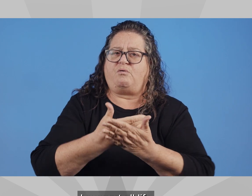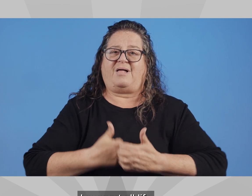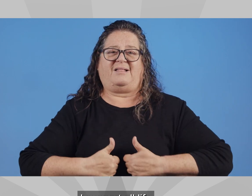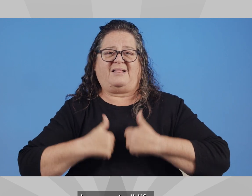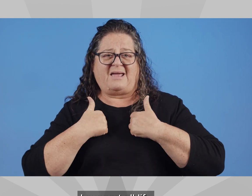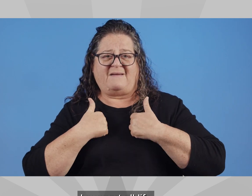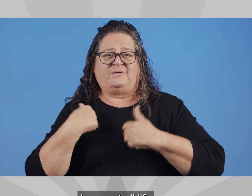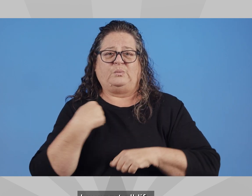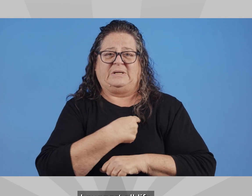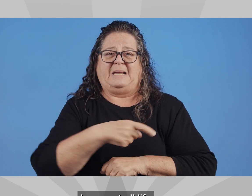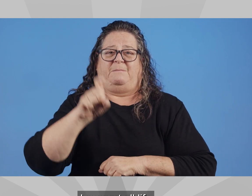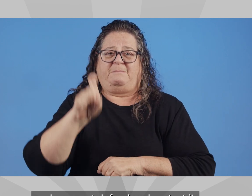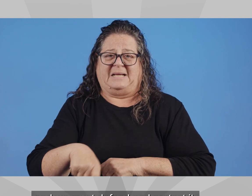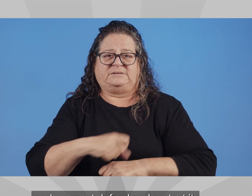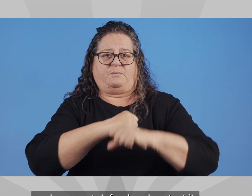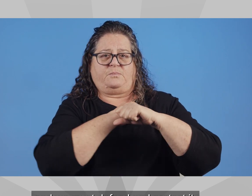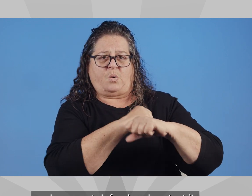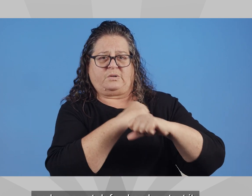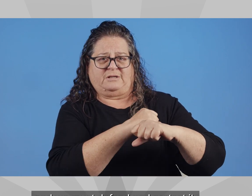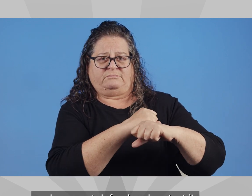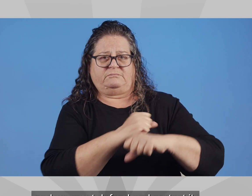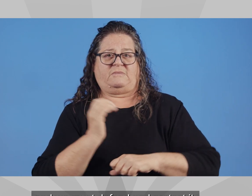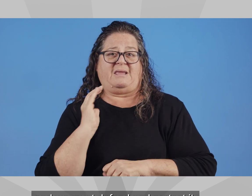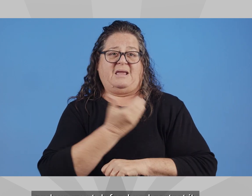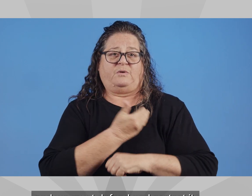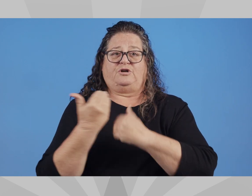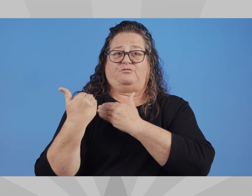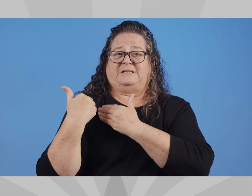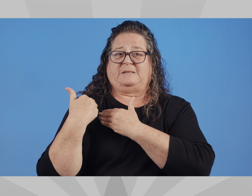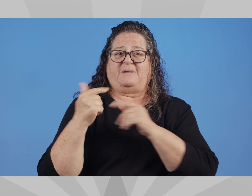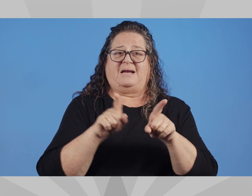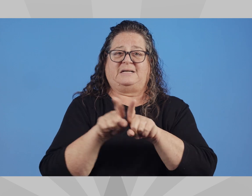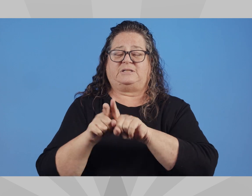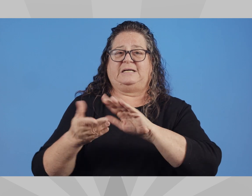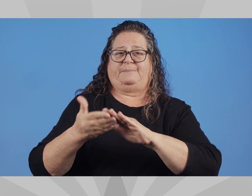I support all life, and we must defend and protect it.